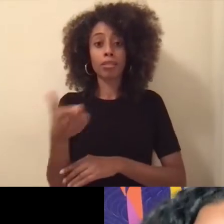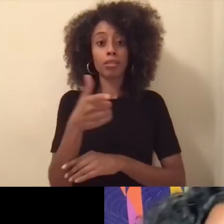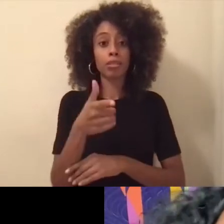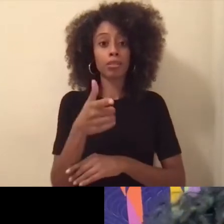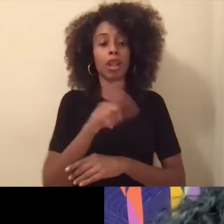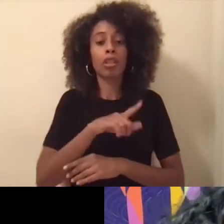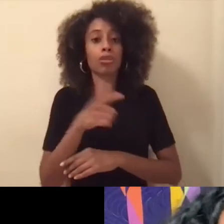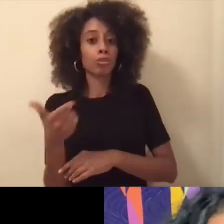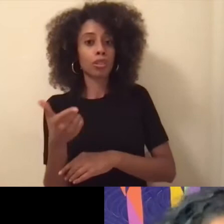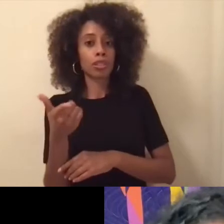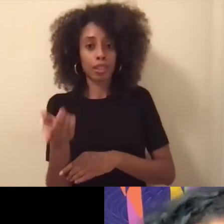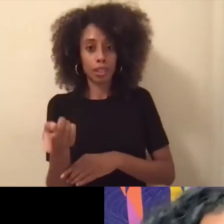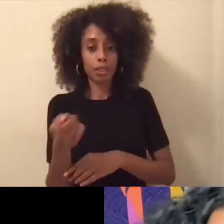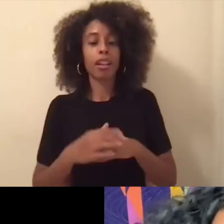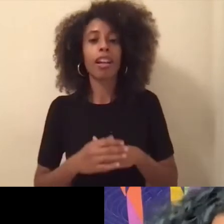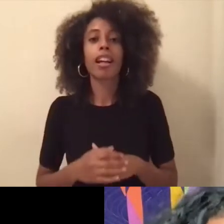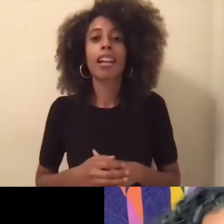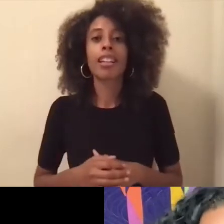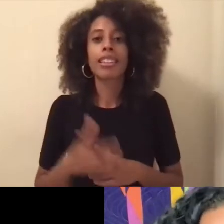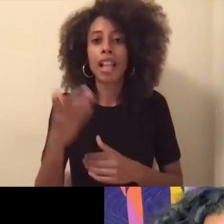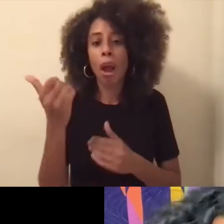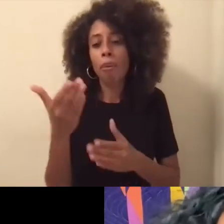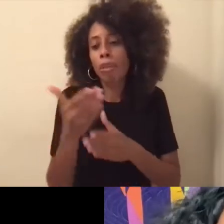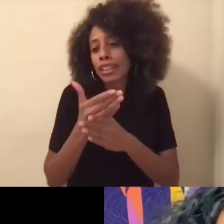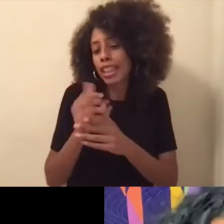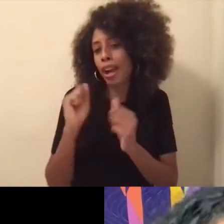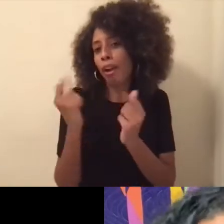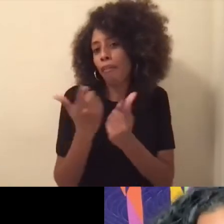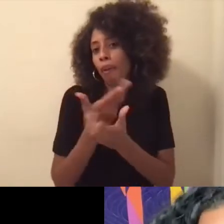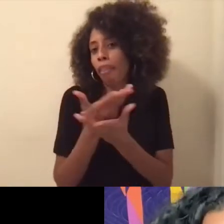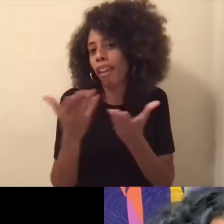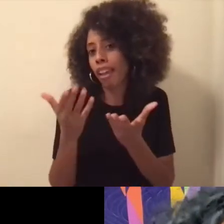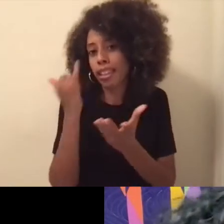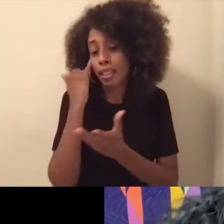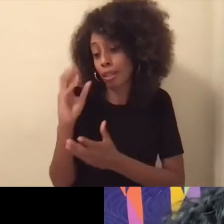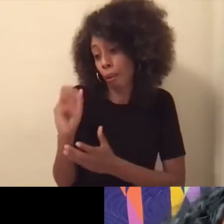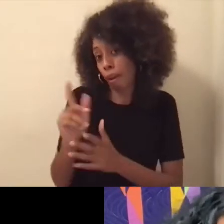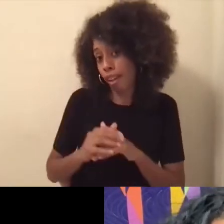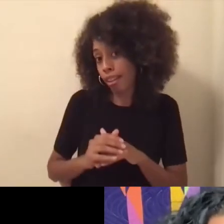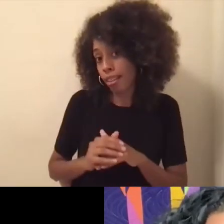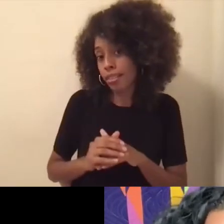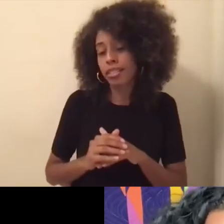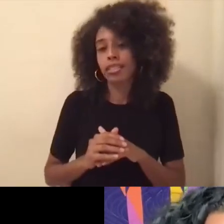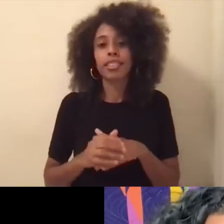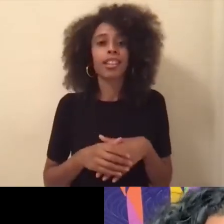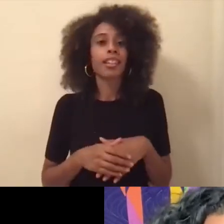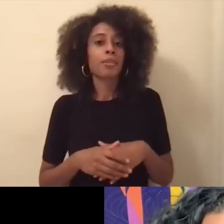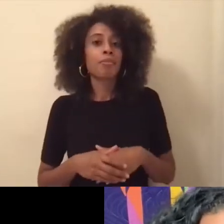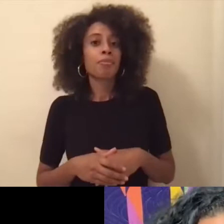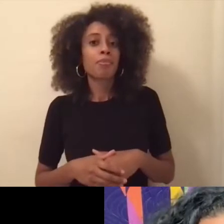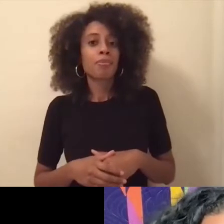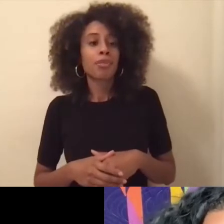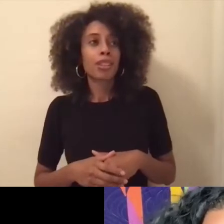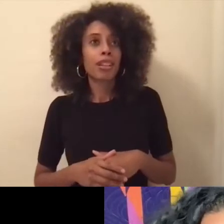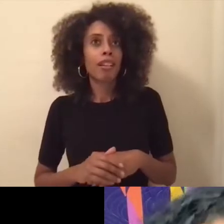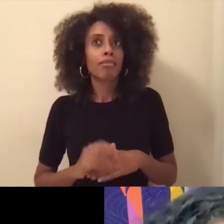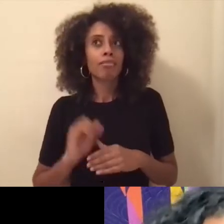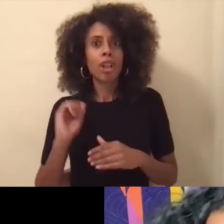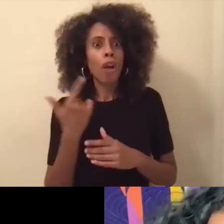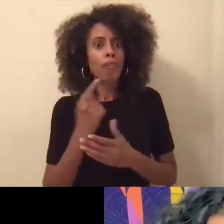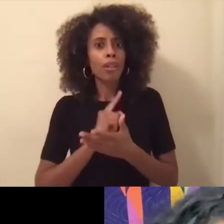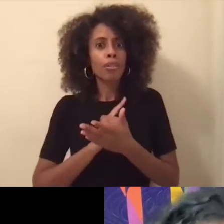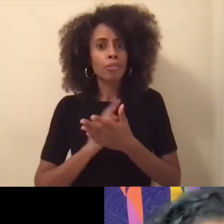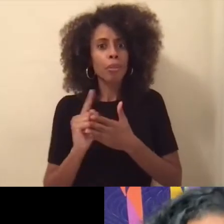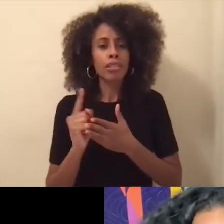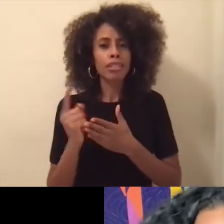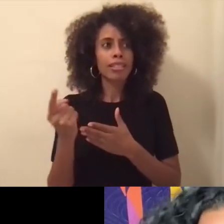to share a few things, if that's okay. So when we first met a few weeks ago, I've